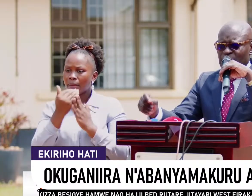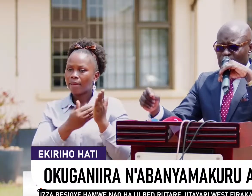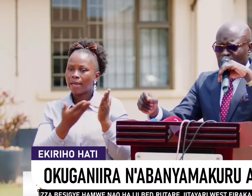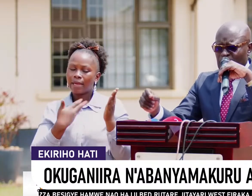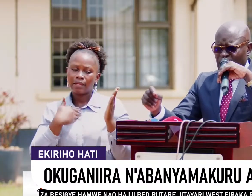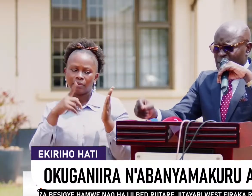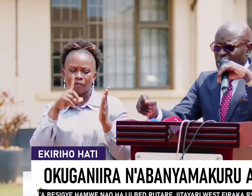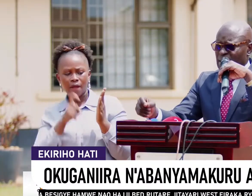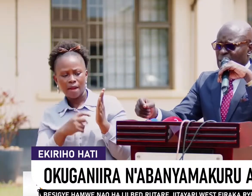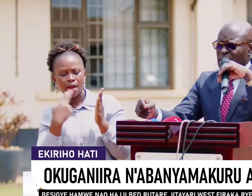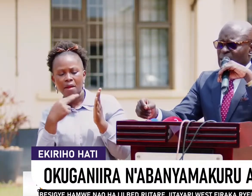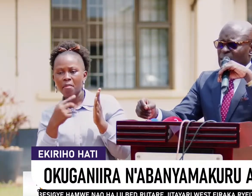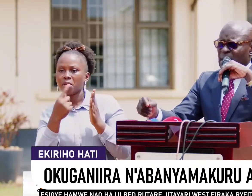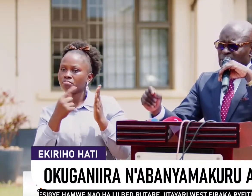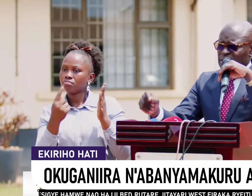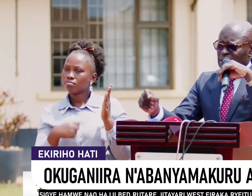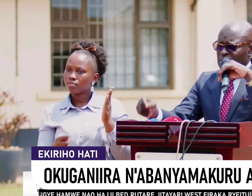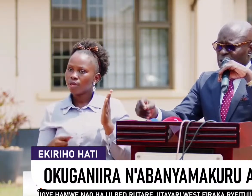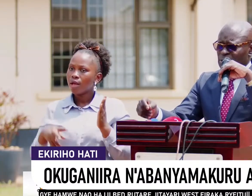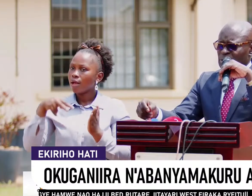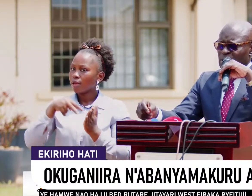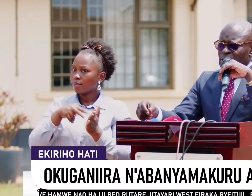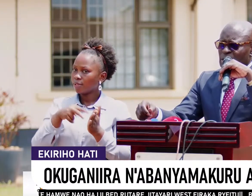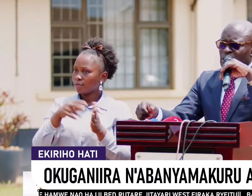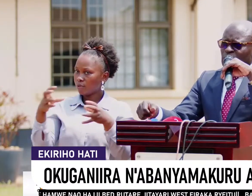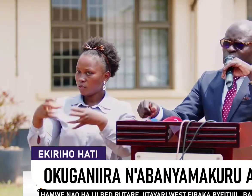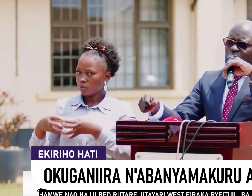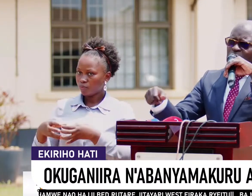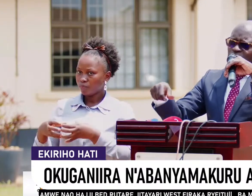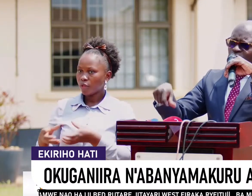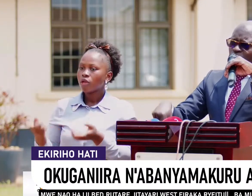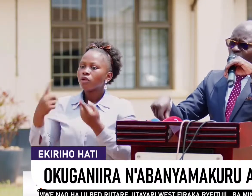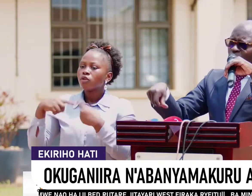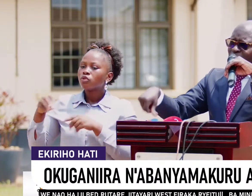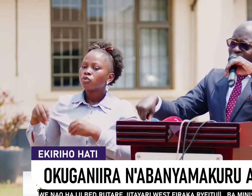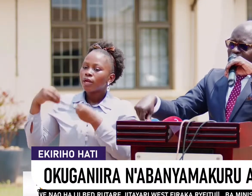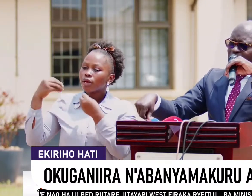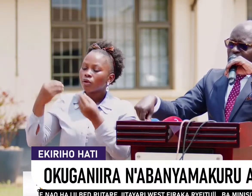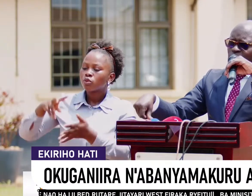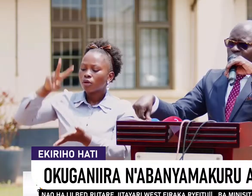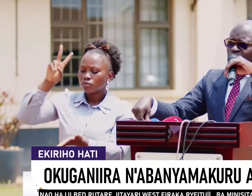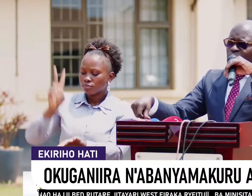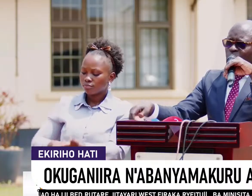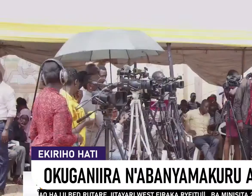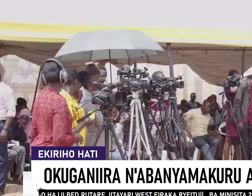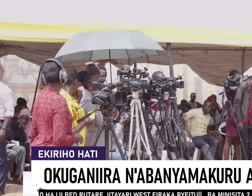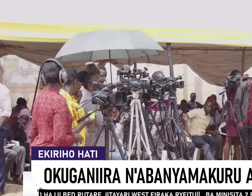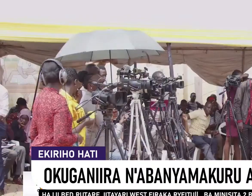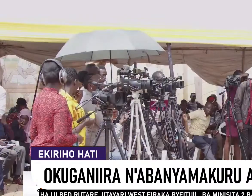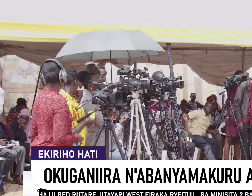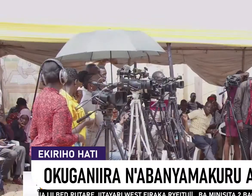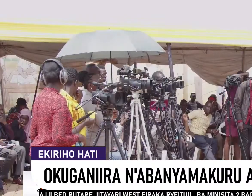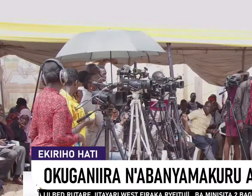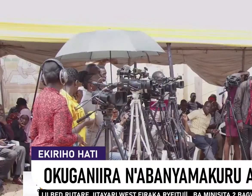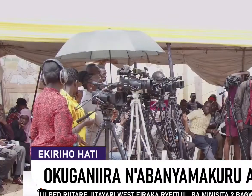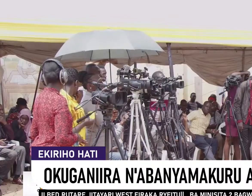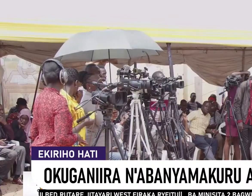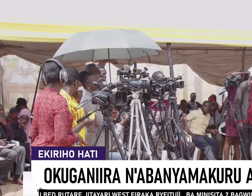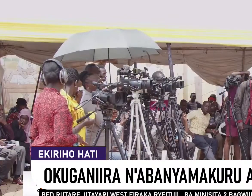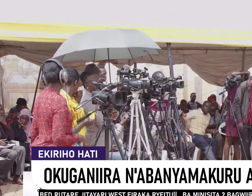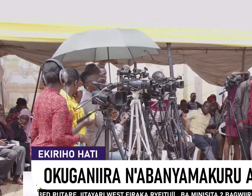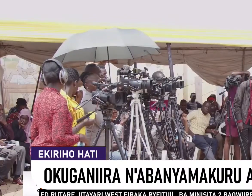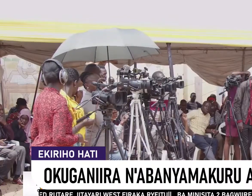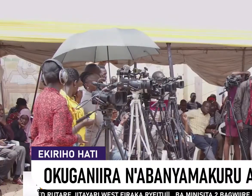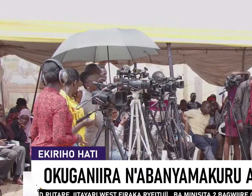ebifaananyi n'amanya g'abeesimbyewo, tugenda kusooka okukakasa nga tukozesa obuuma ddala oli